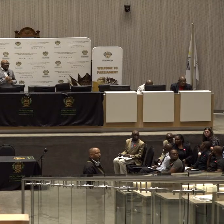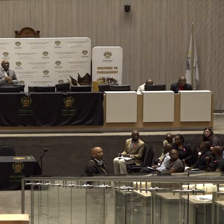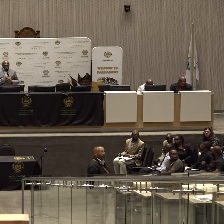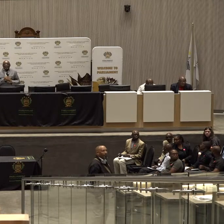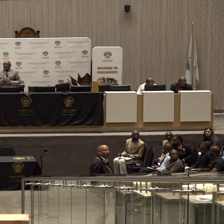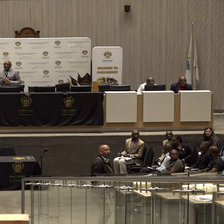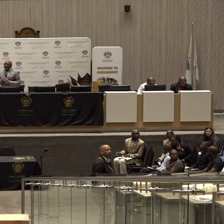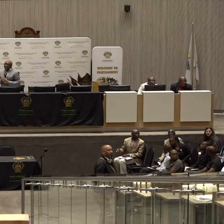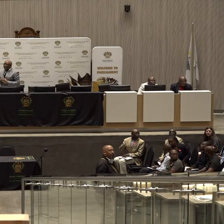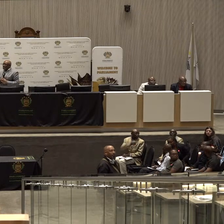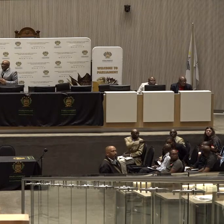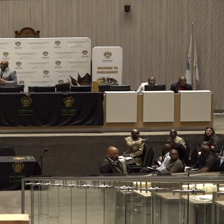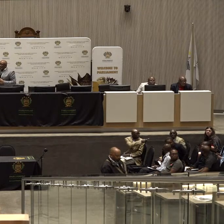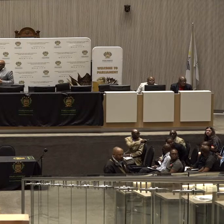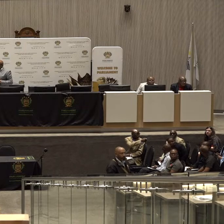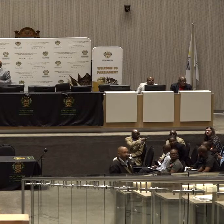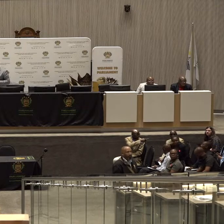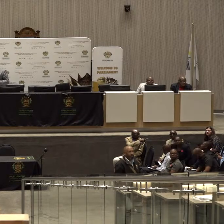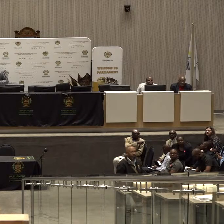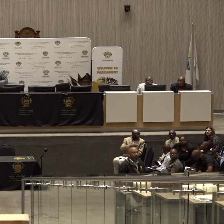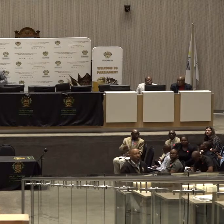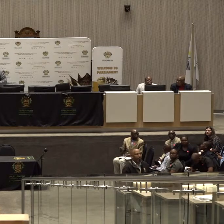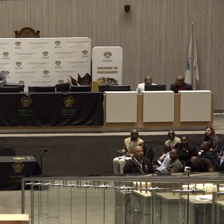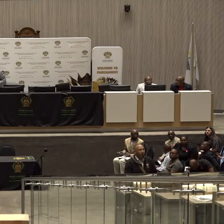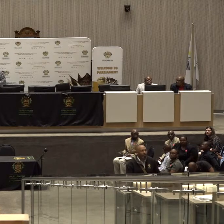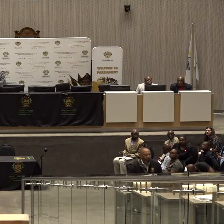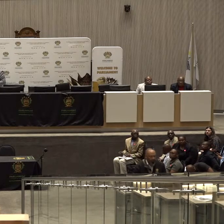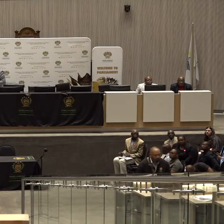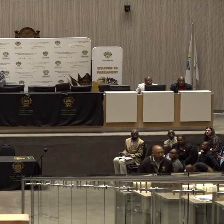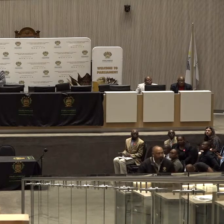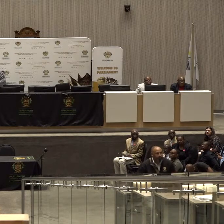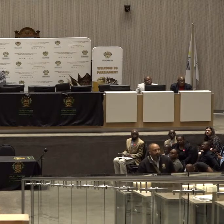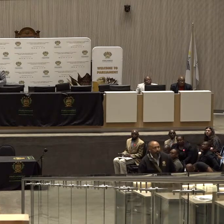there you can come let me check this side